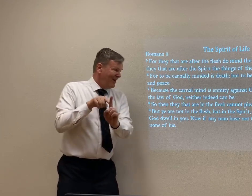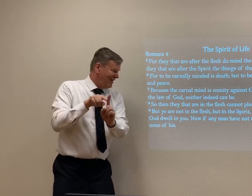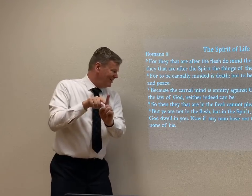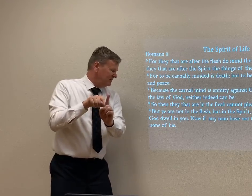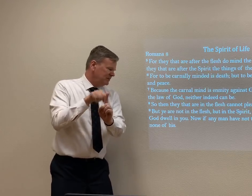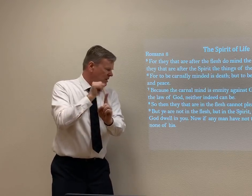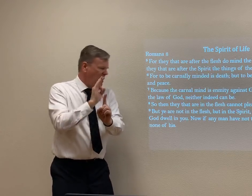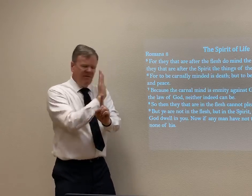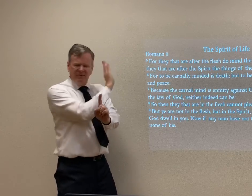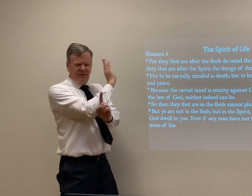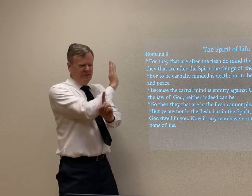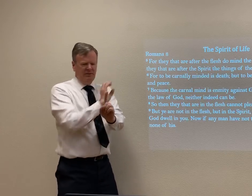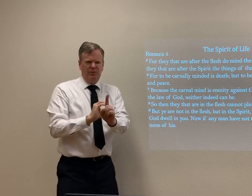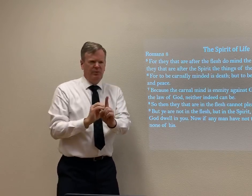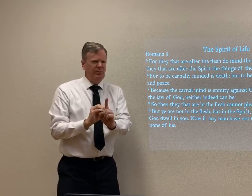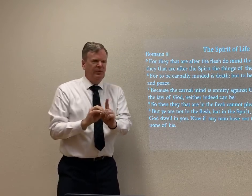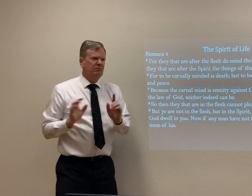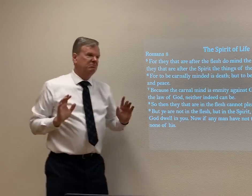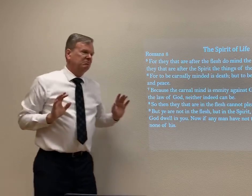he is none of his.